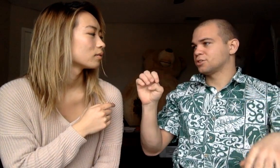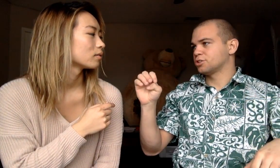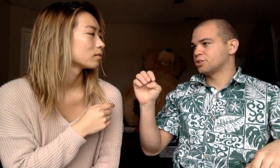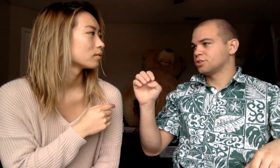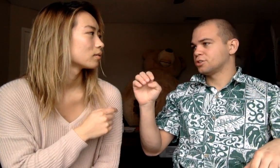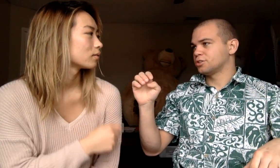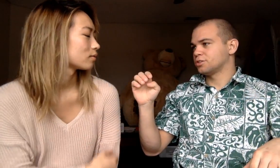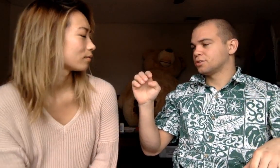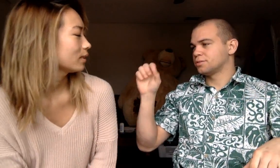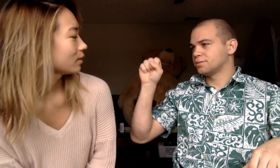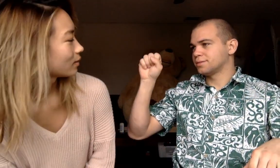what?